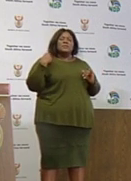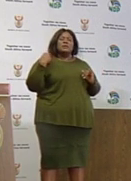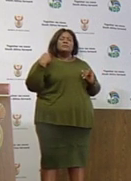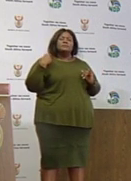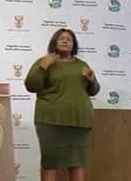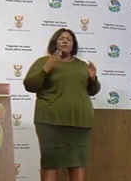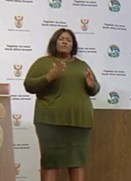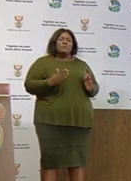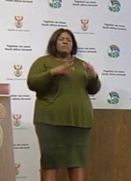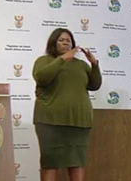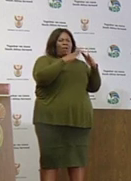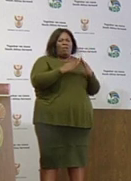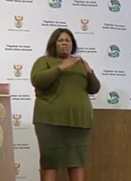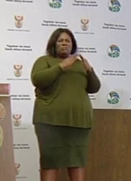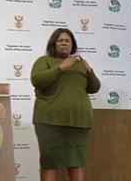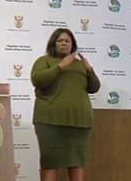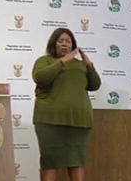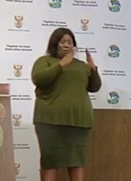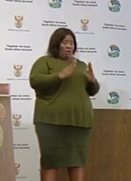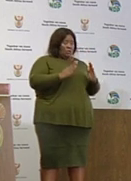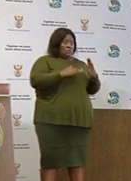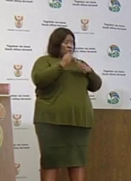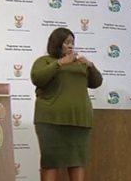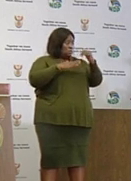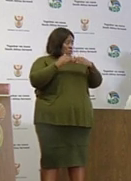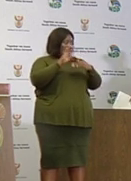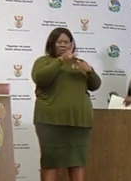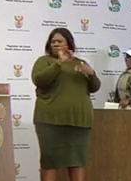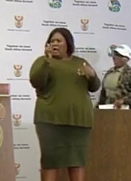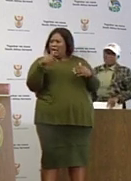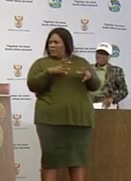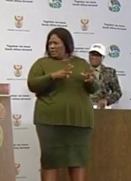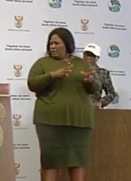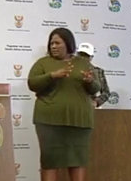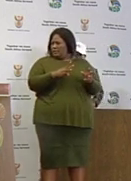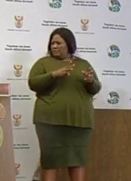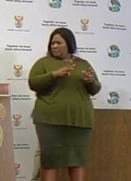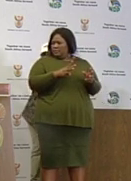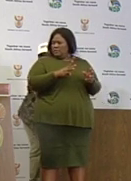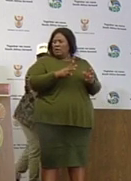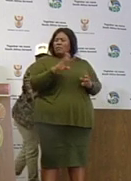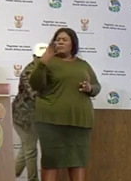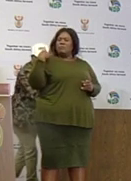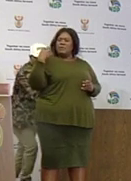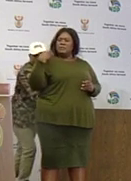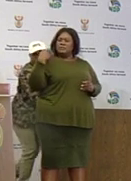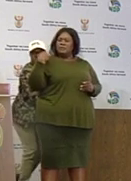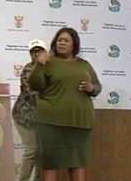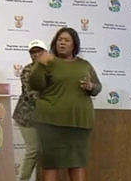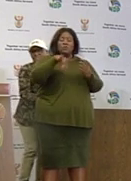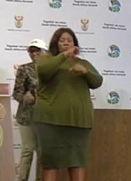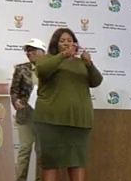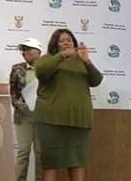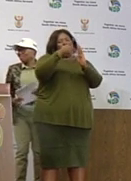Settlements and Water and Sanitation. It's the other way. Oh, it's the other way. Oh, Minister of